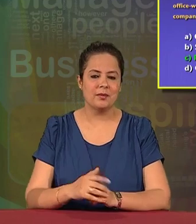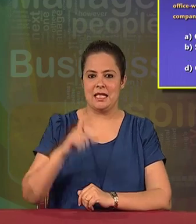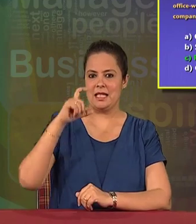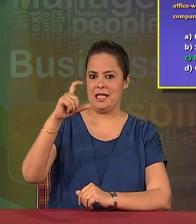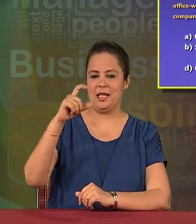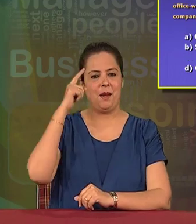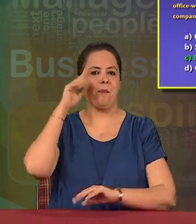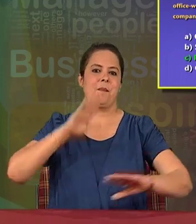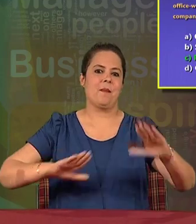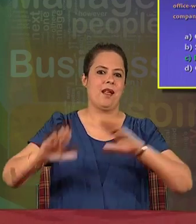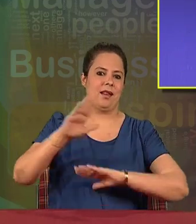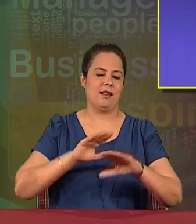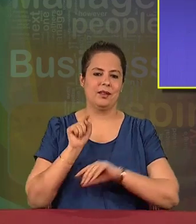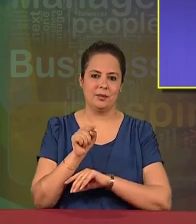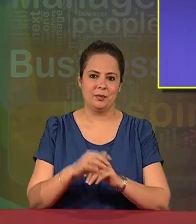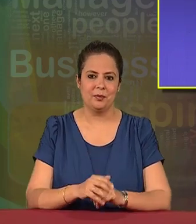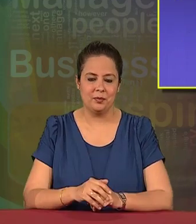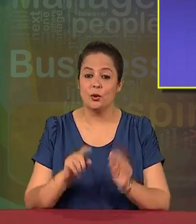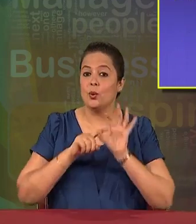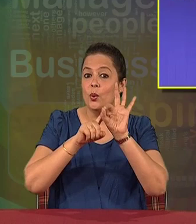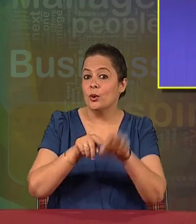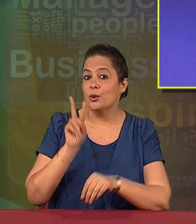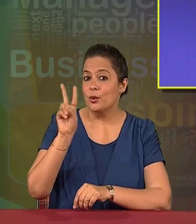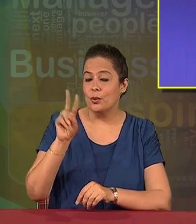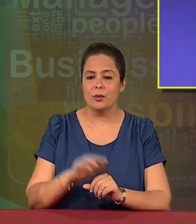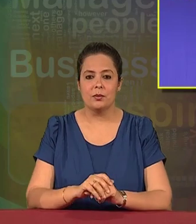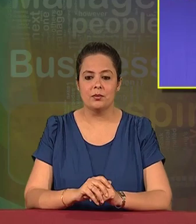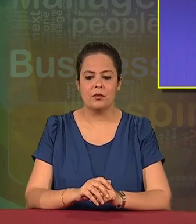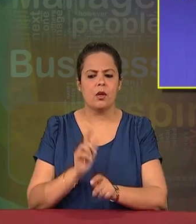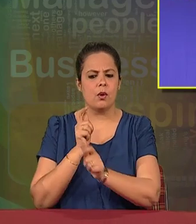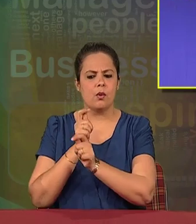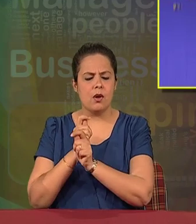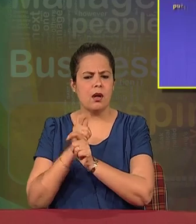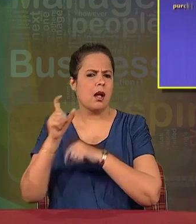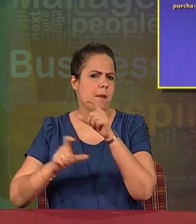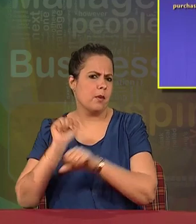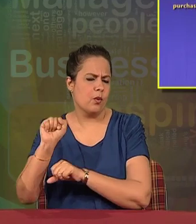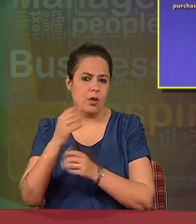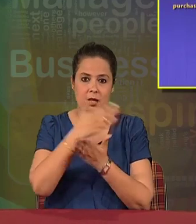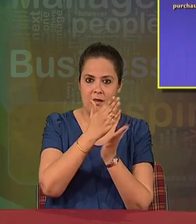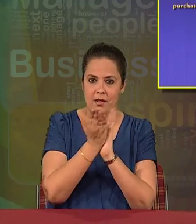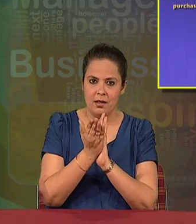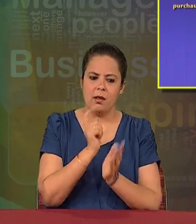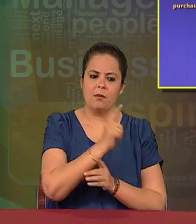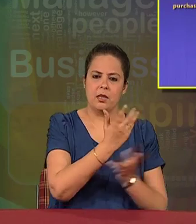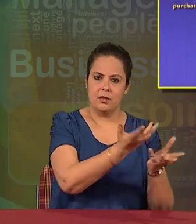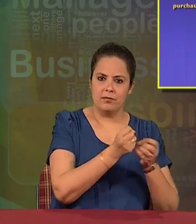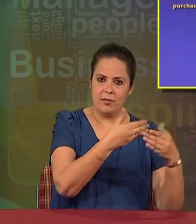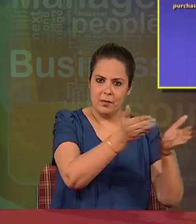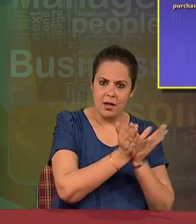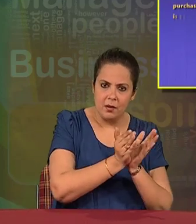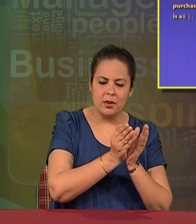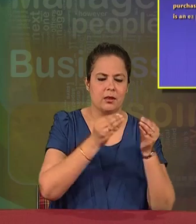C. Planning. Question number 2. Dividing the work in the company into purchasing,